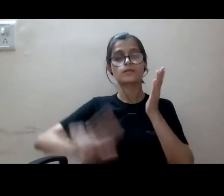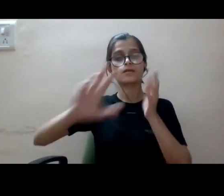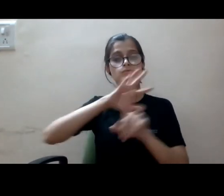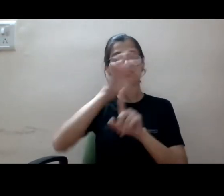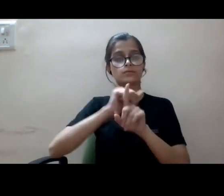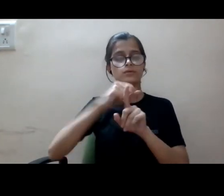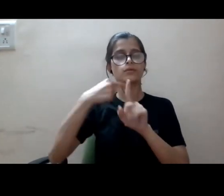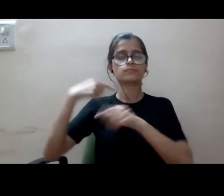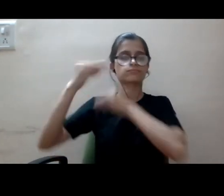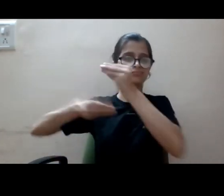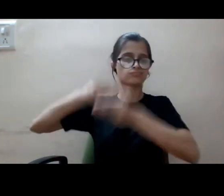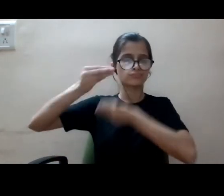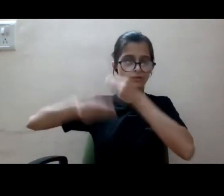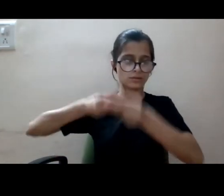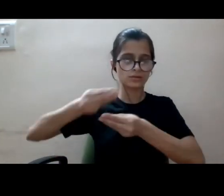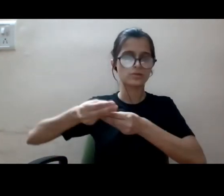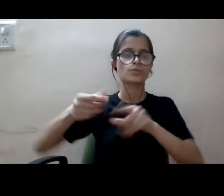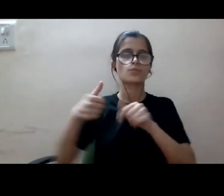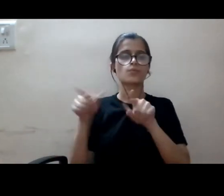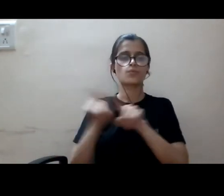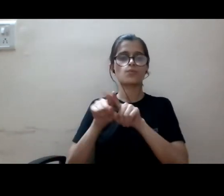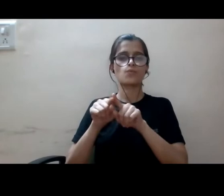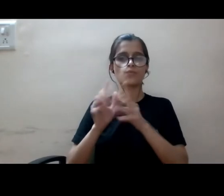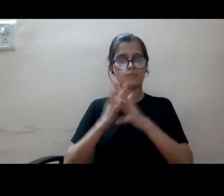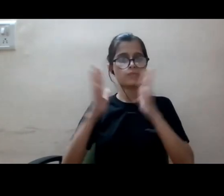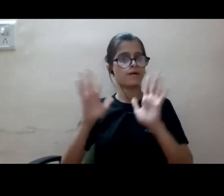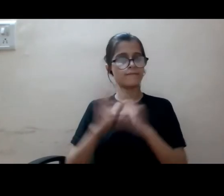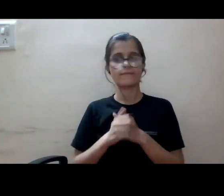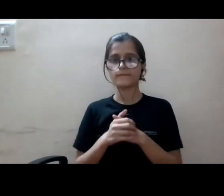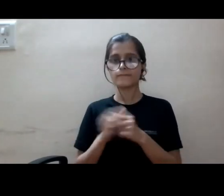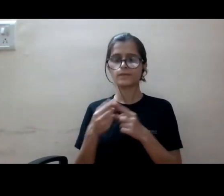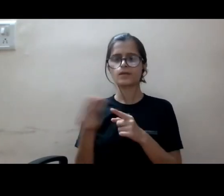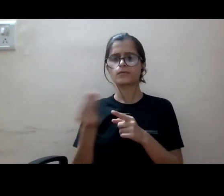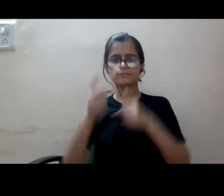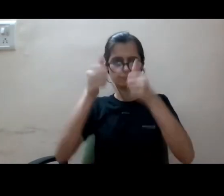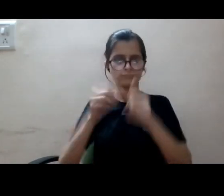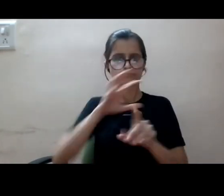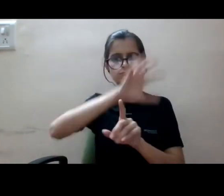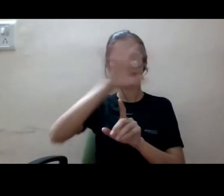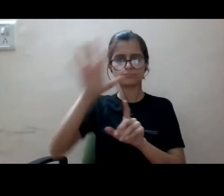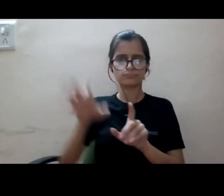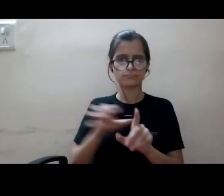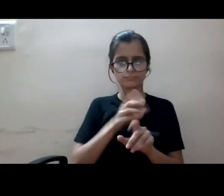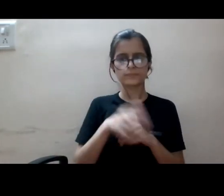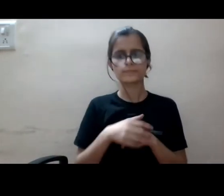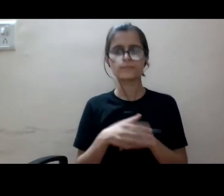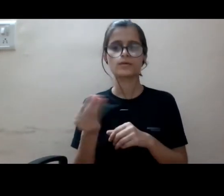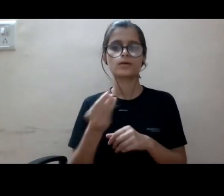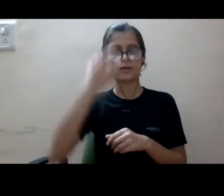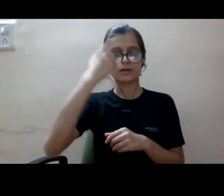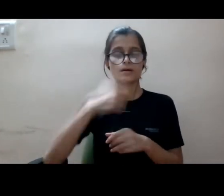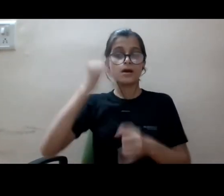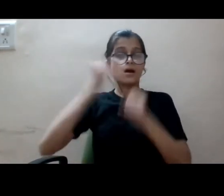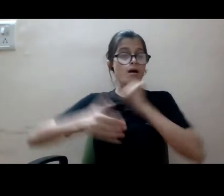traditional forms of identity. As a result, and contrary to earlier predictions of the end of history,